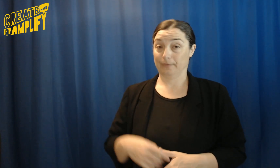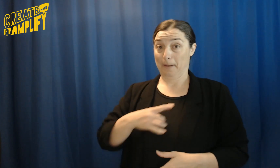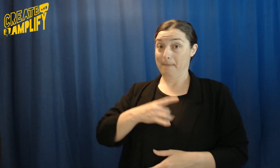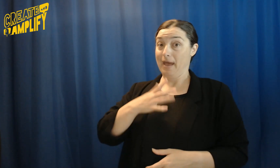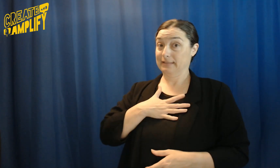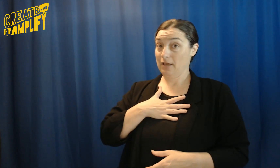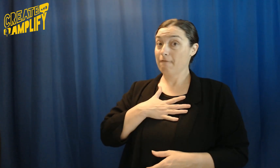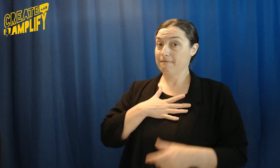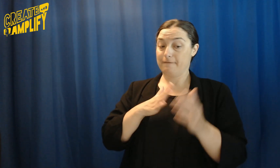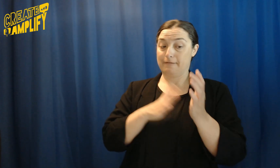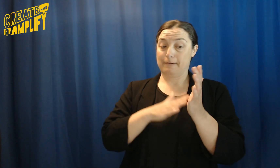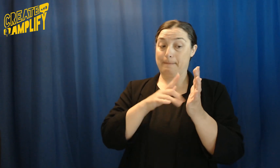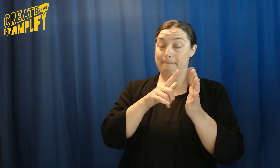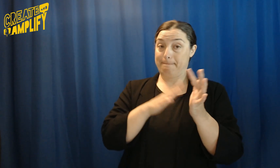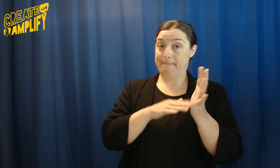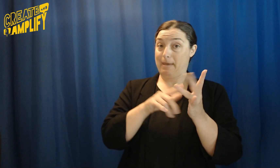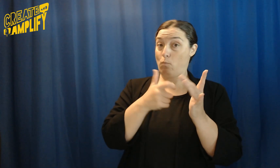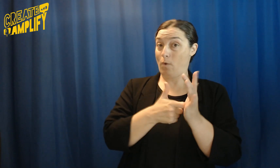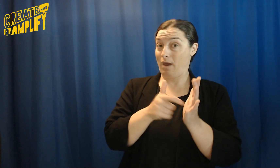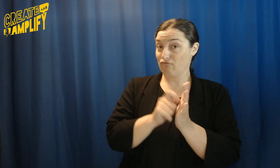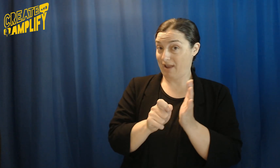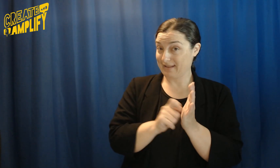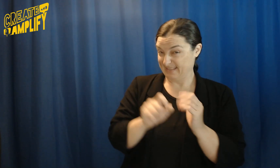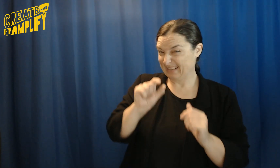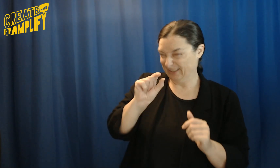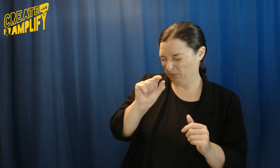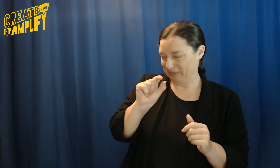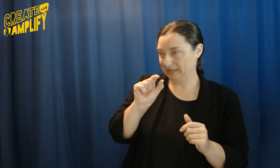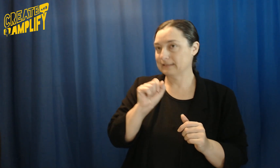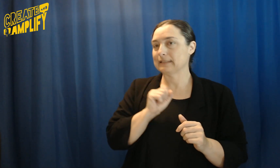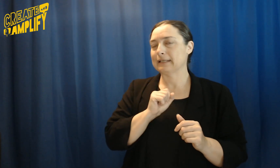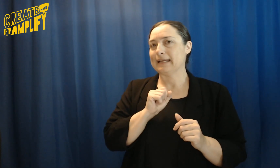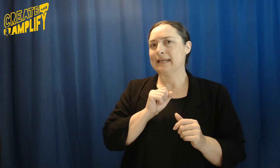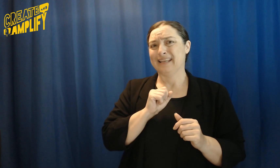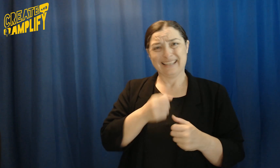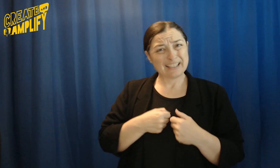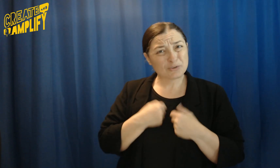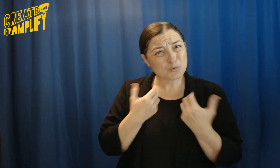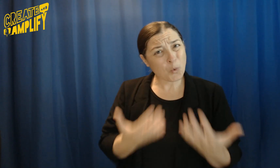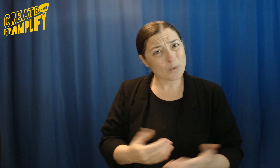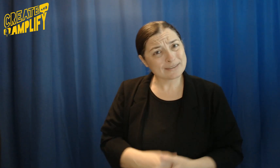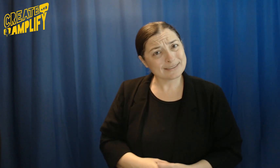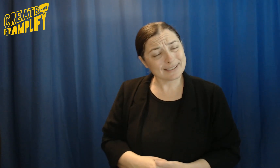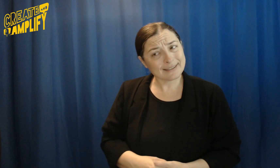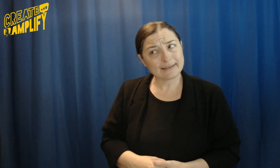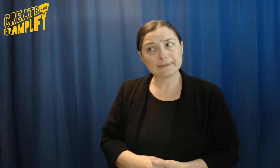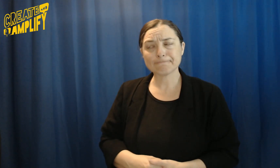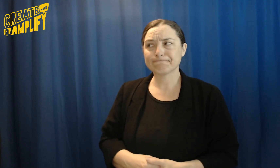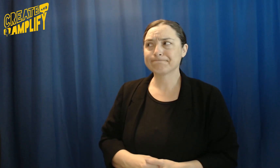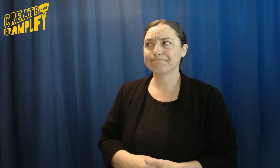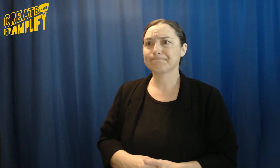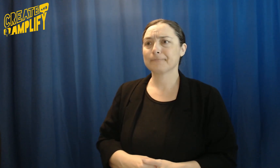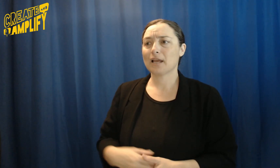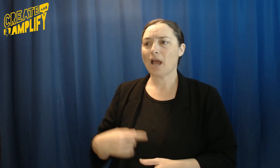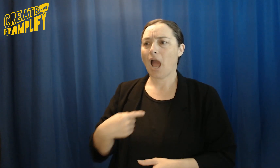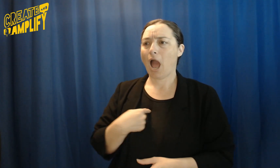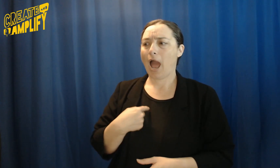writing, and I find it somewhat exhausting because I find that I'm mining